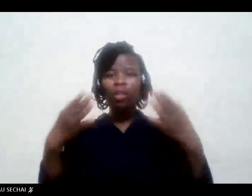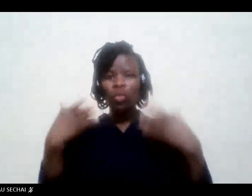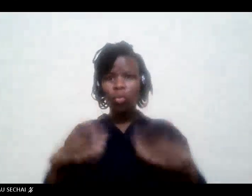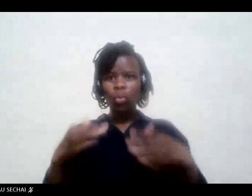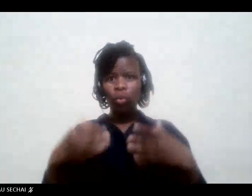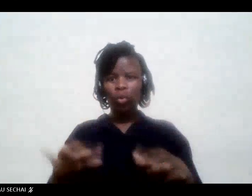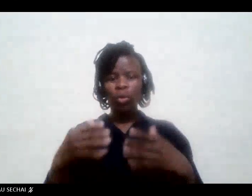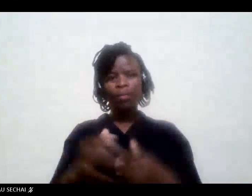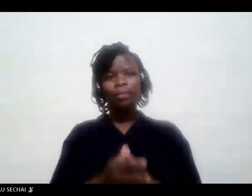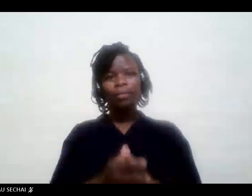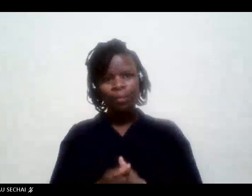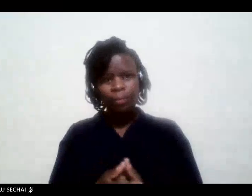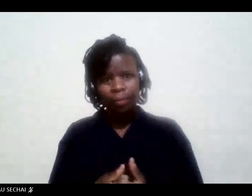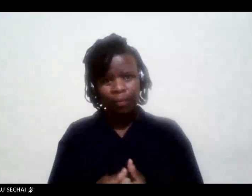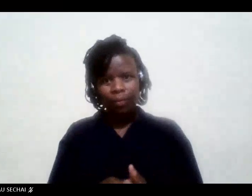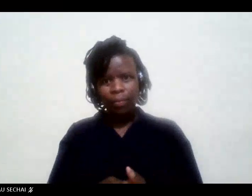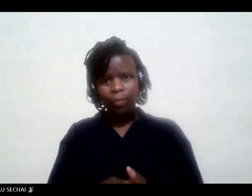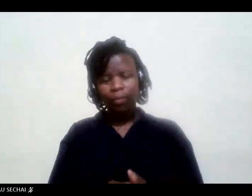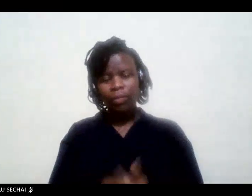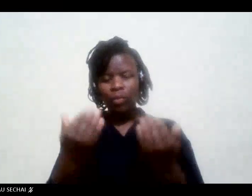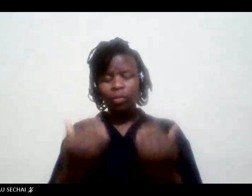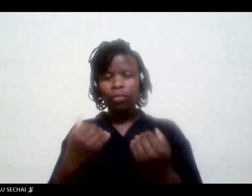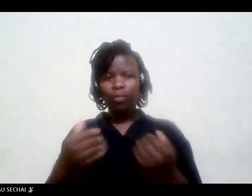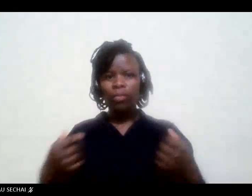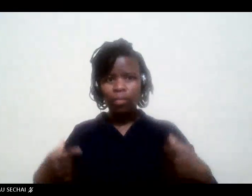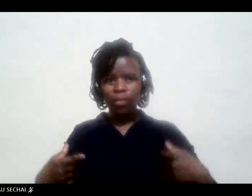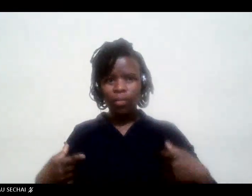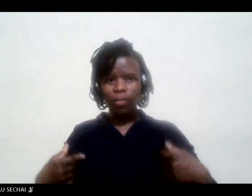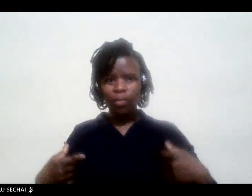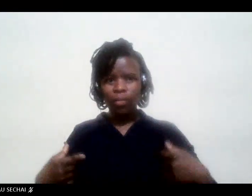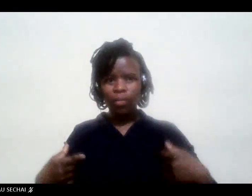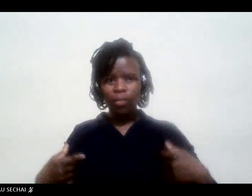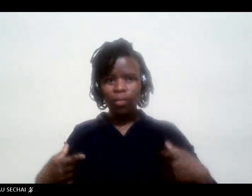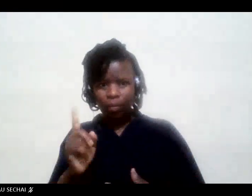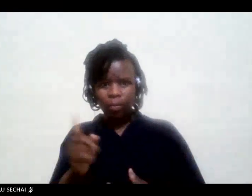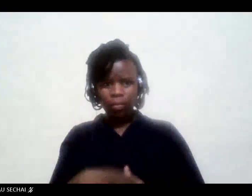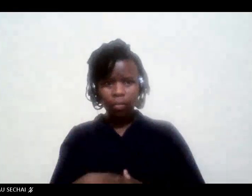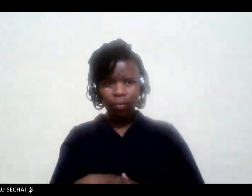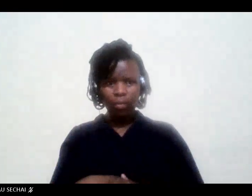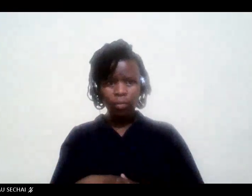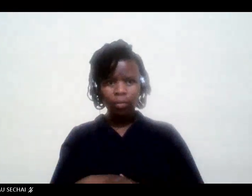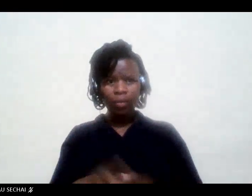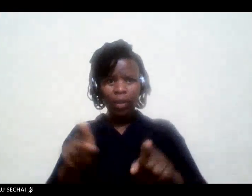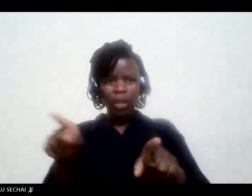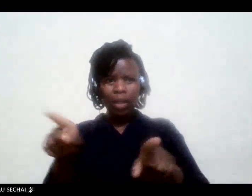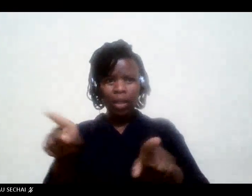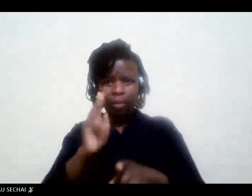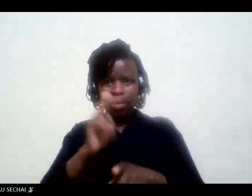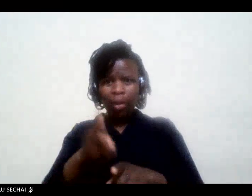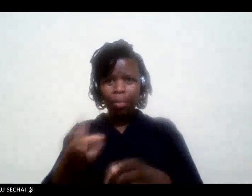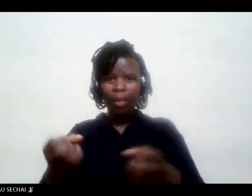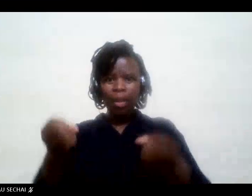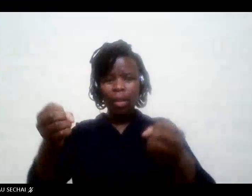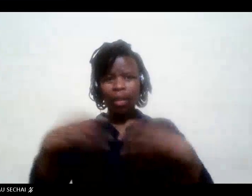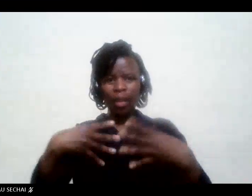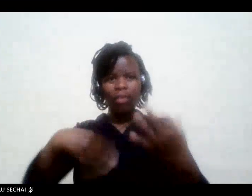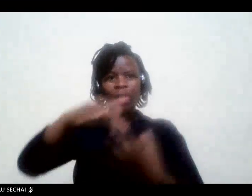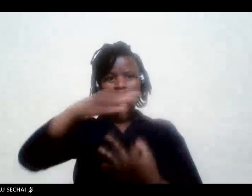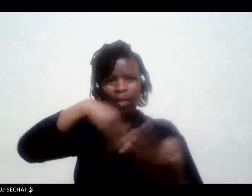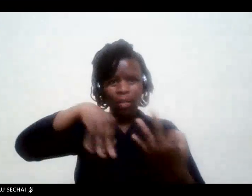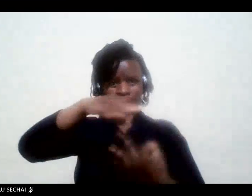draft assignments. I'll be giving you feedback soon, and then also giving you feedback on the other aspects of things which you've done. But keep engaging and